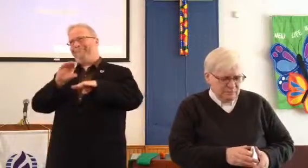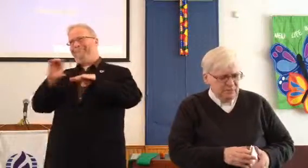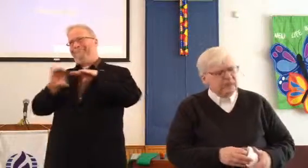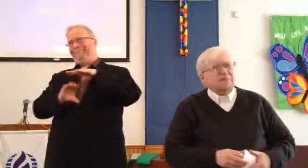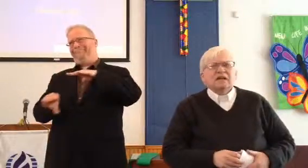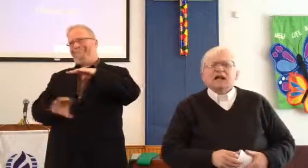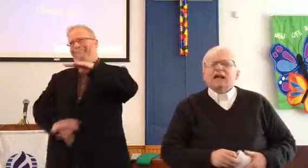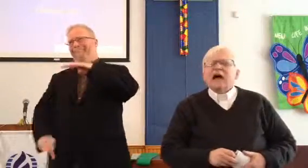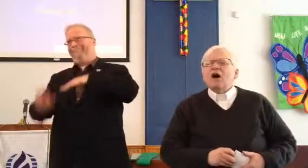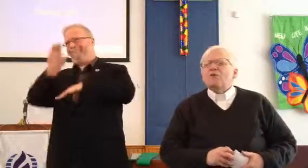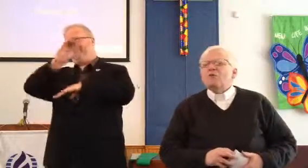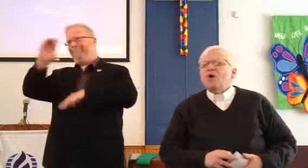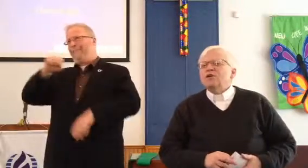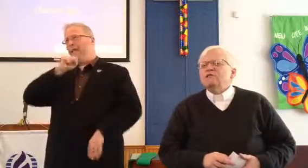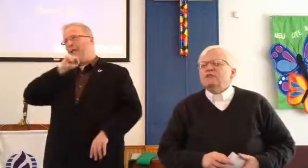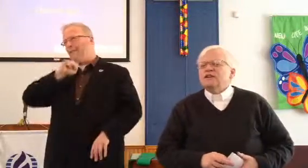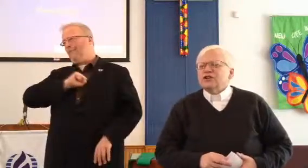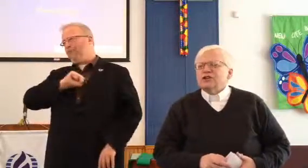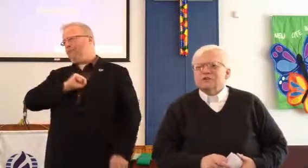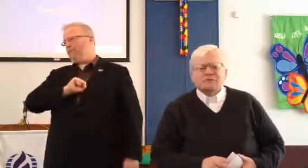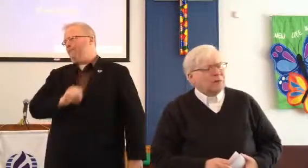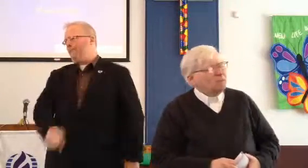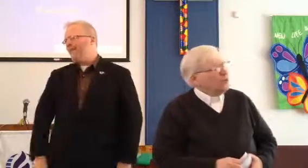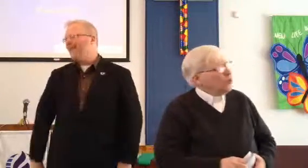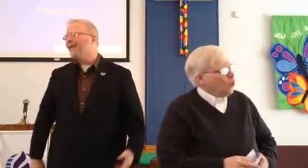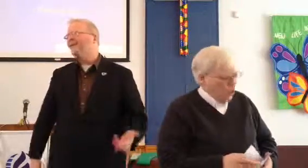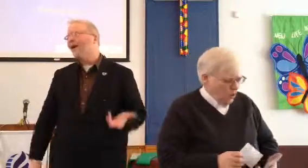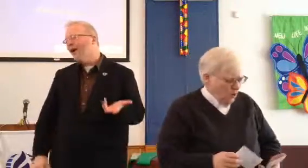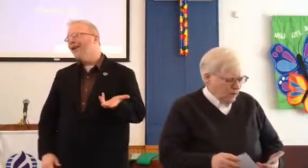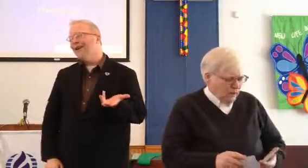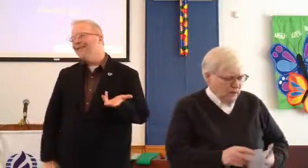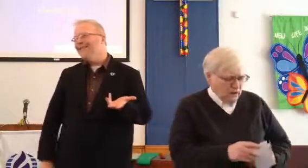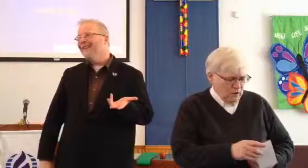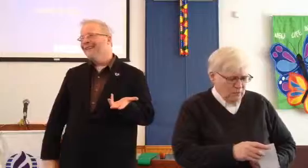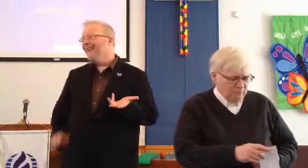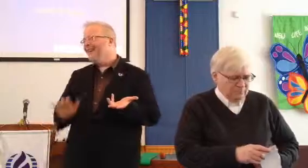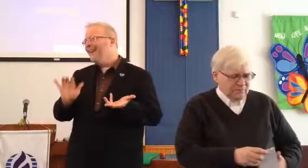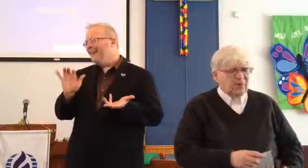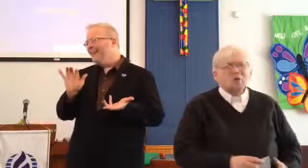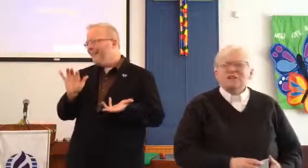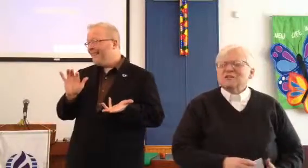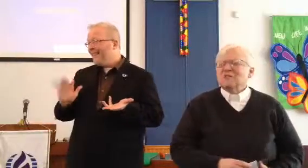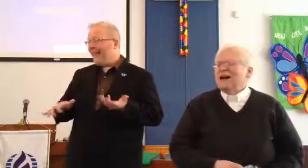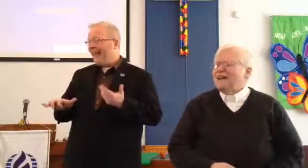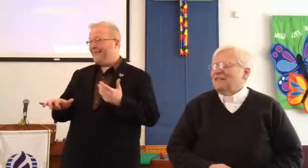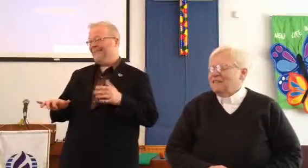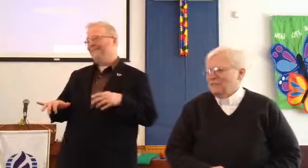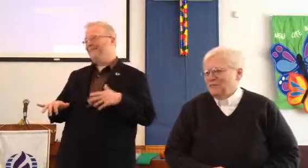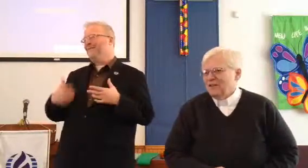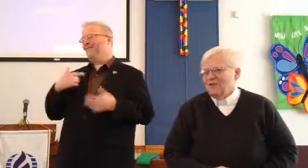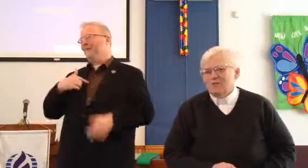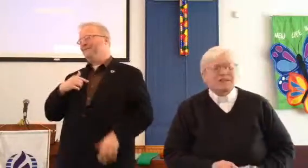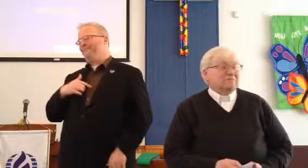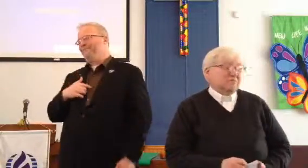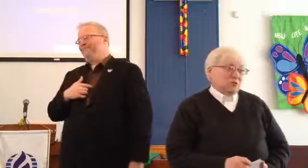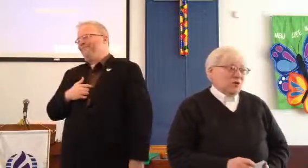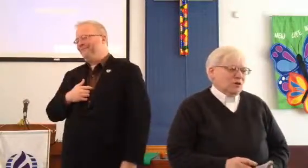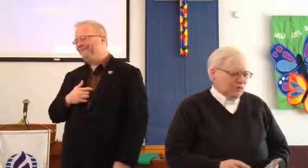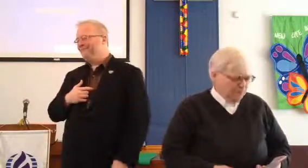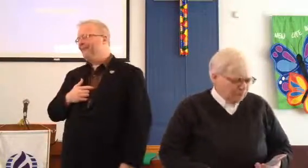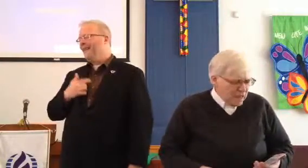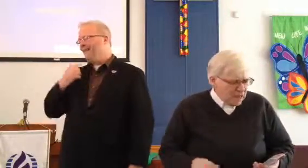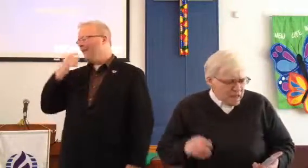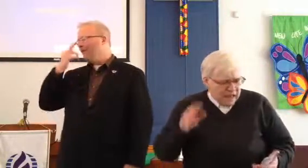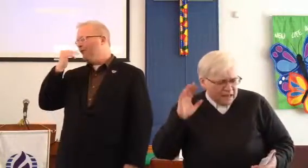is simply an outmoded vision from long ago. We smile, or we